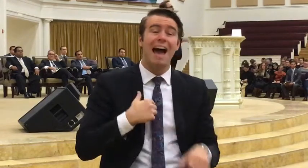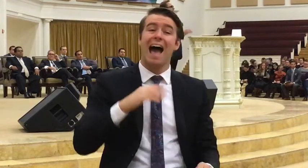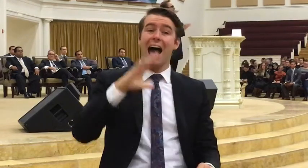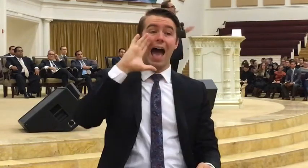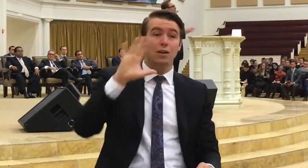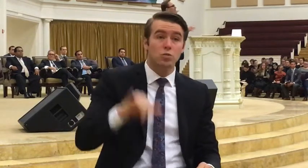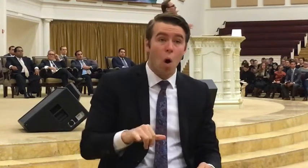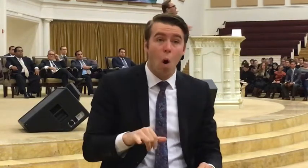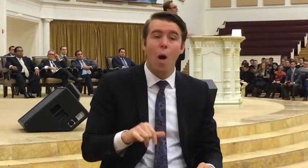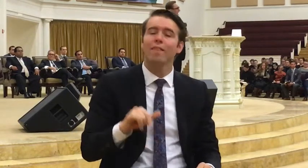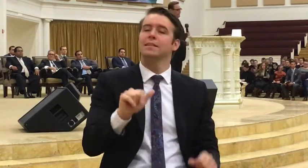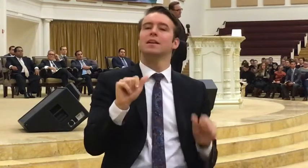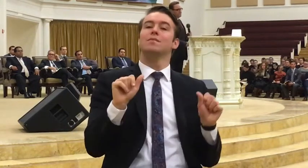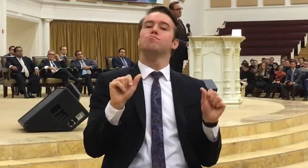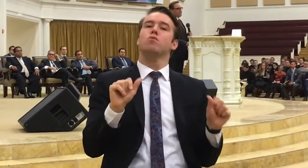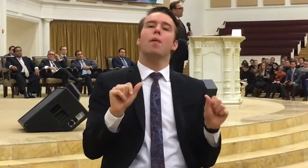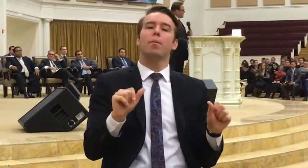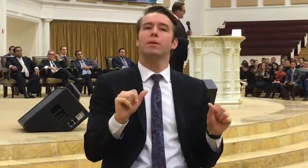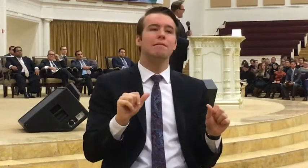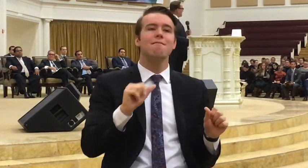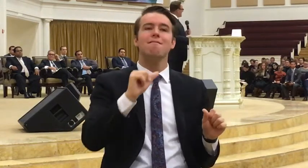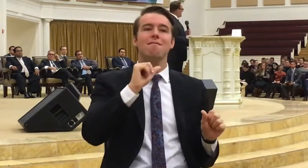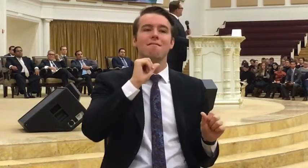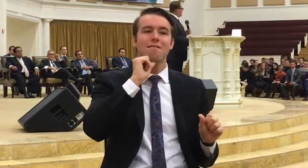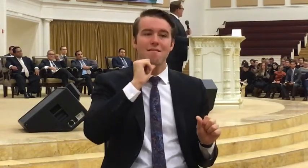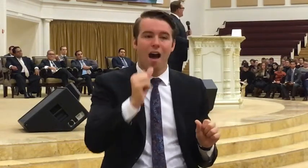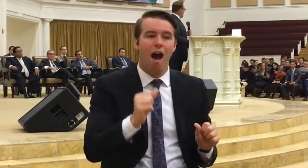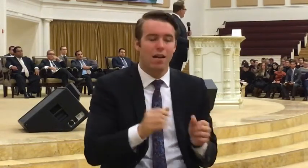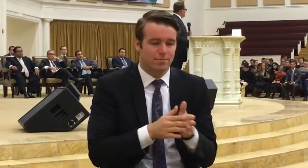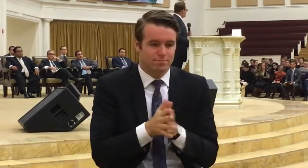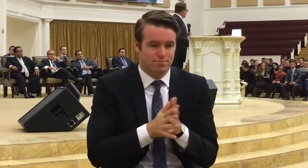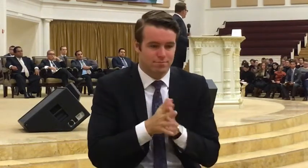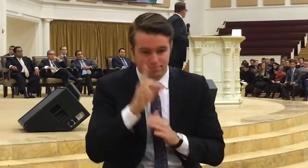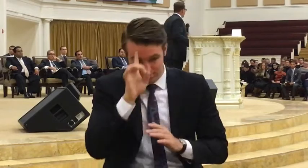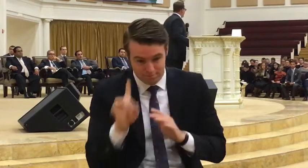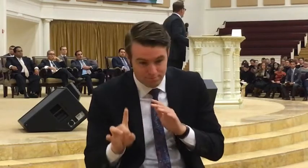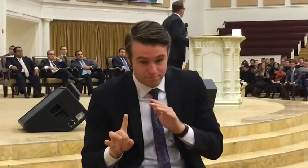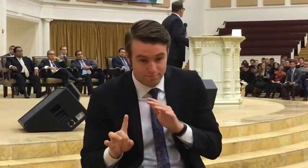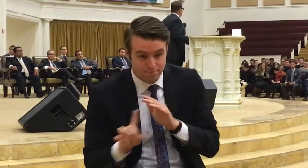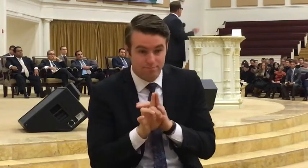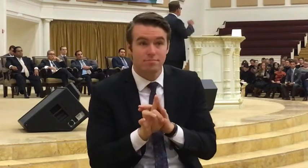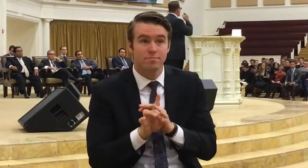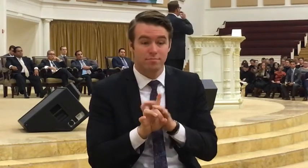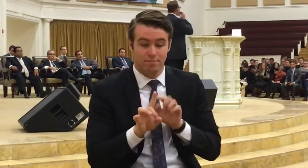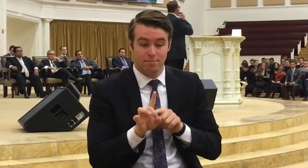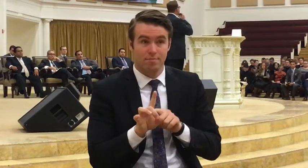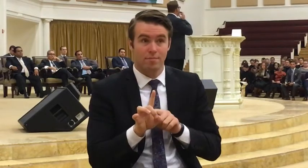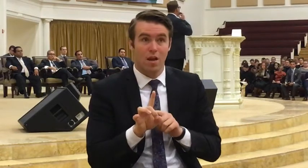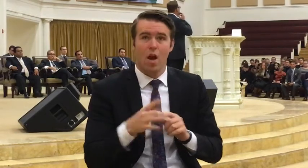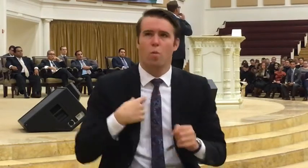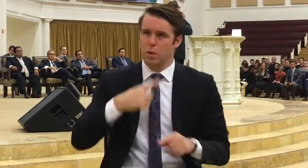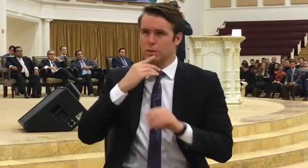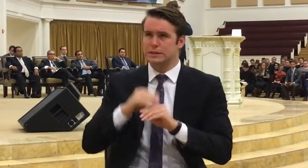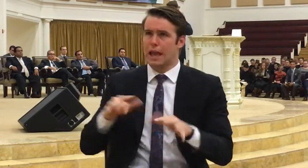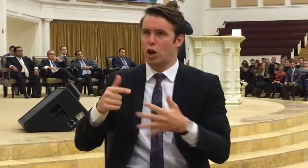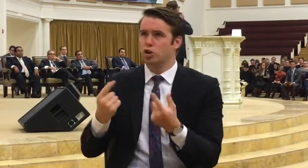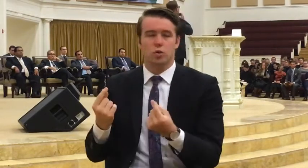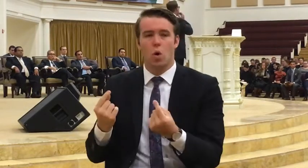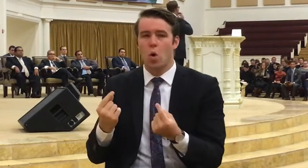know that's probably not the first thing that comes to your mind. Probably the first thing that comes to mind